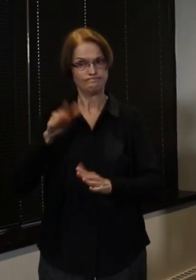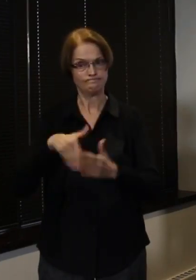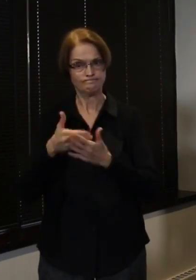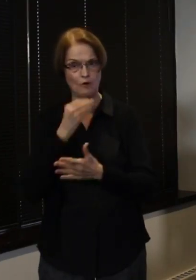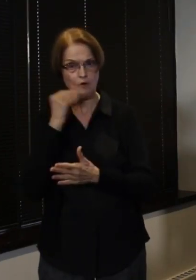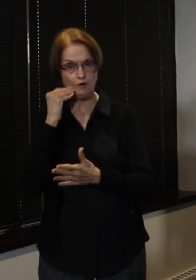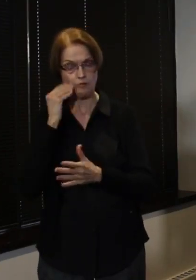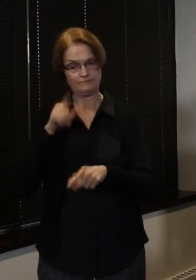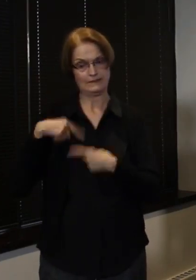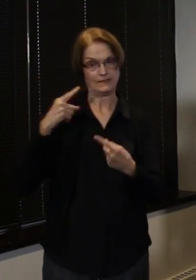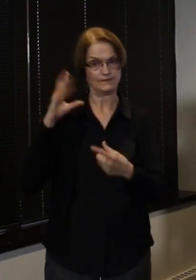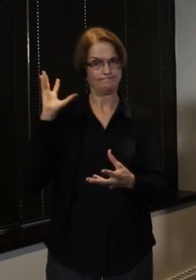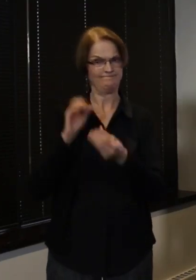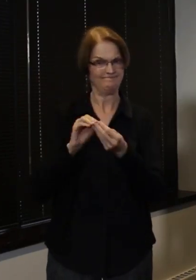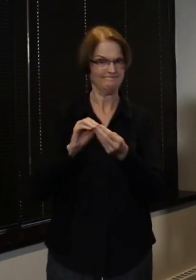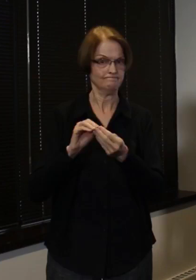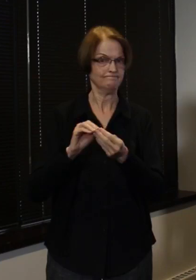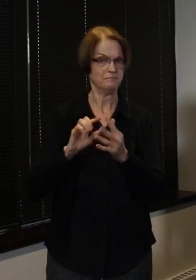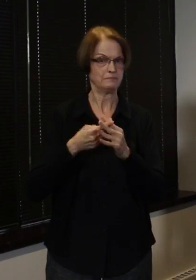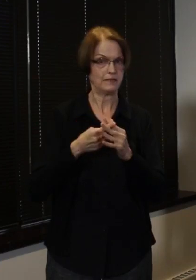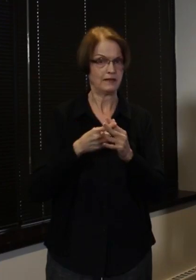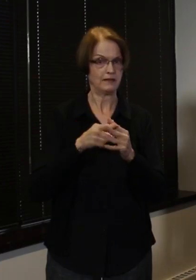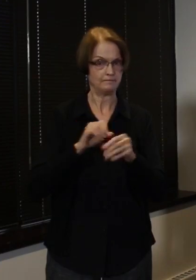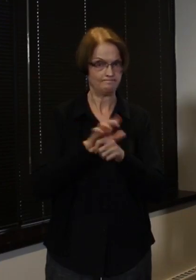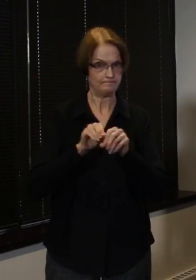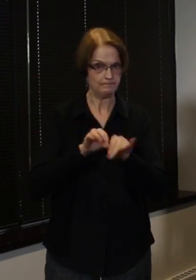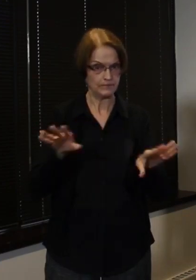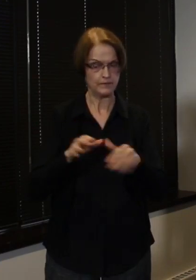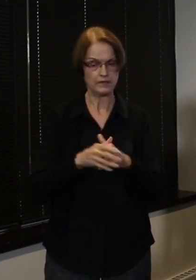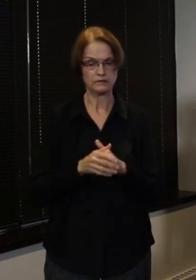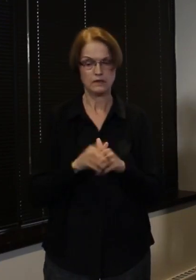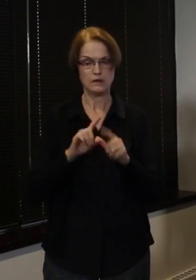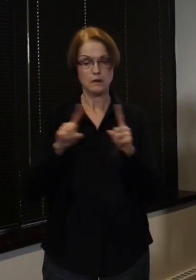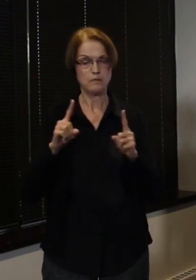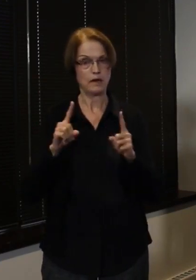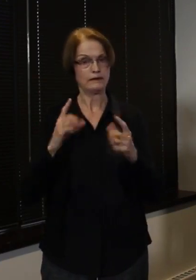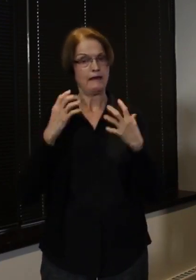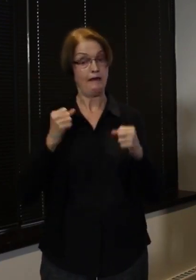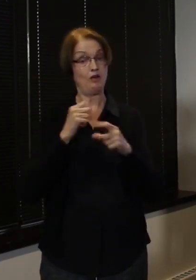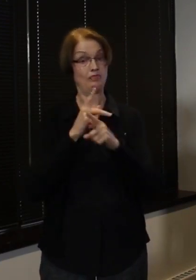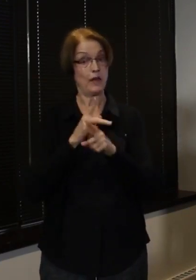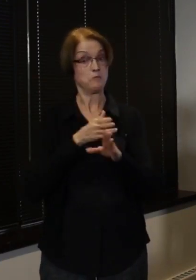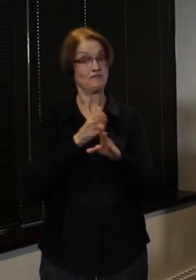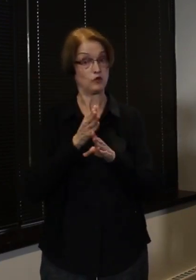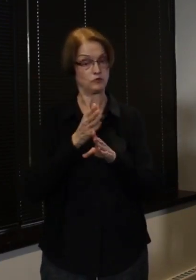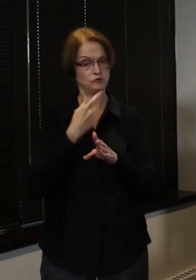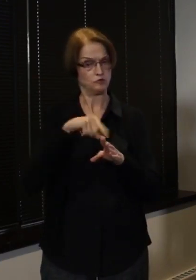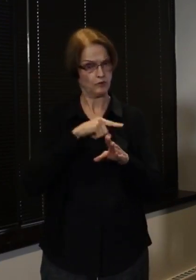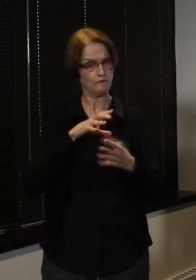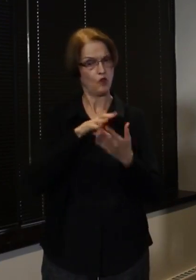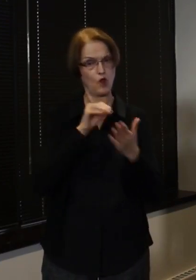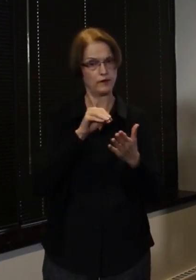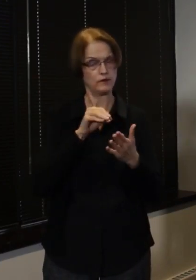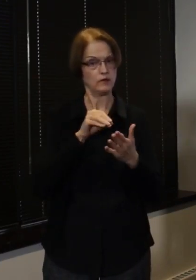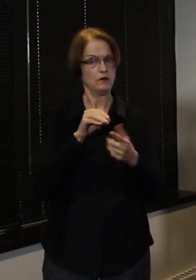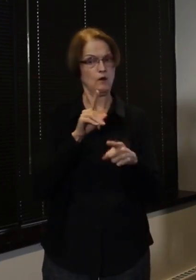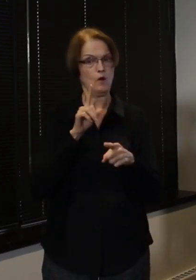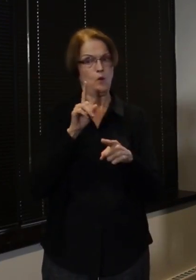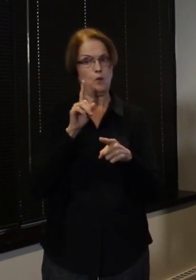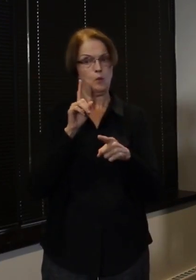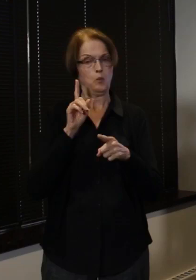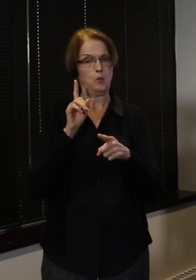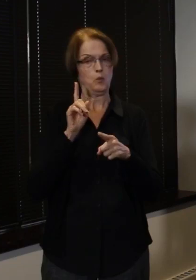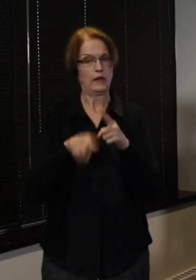whole pandemic started. But as healthcare professionals, we have also learned that we can never underestimate